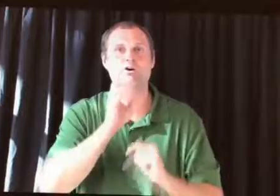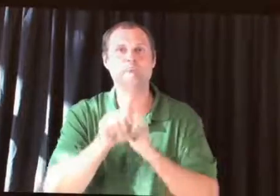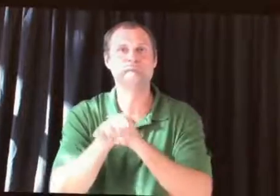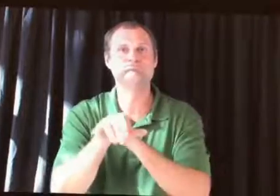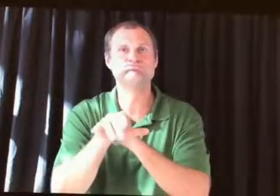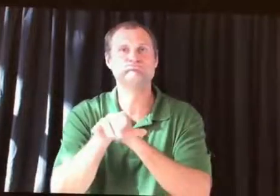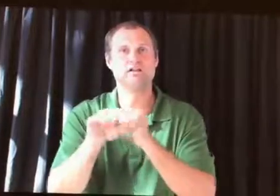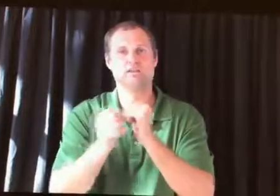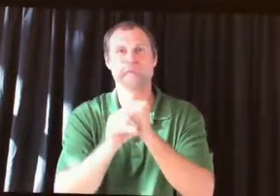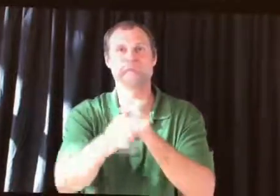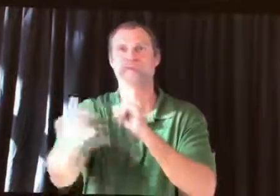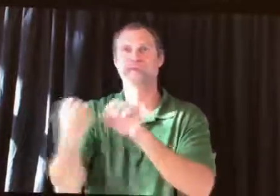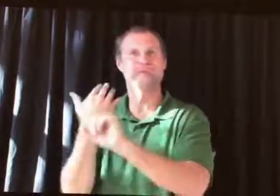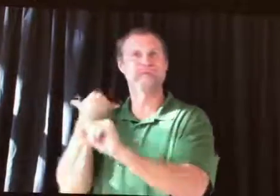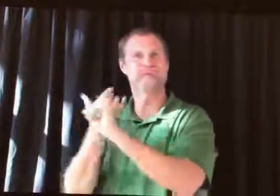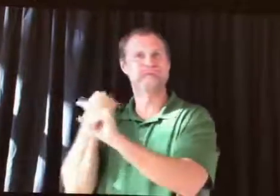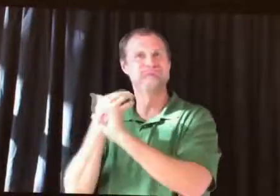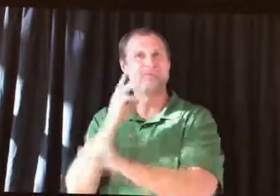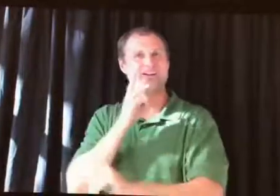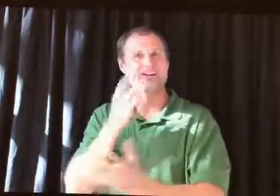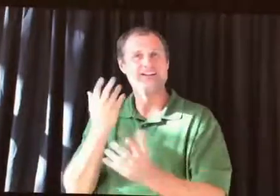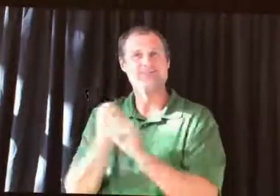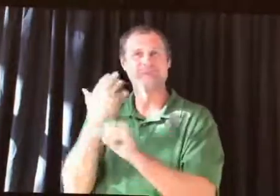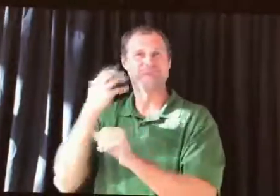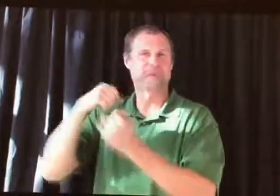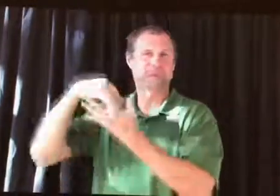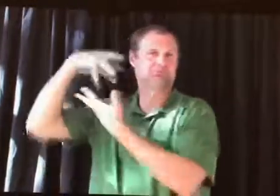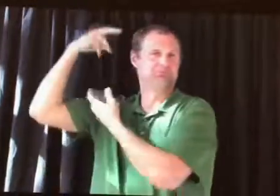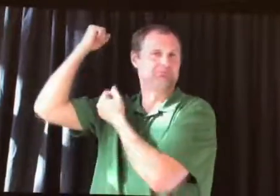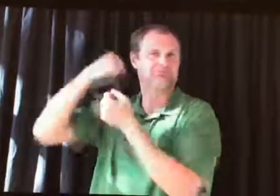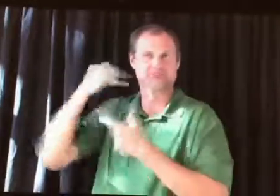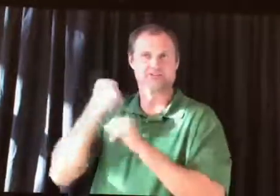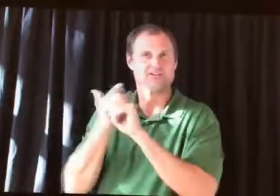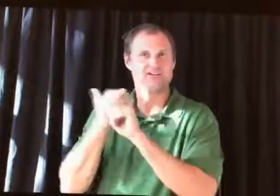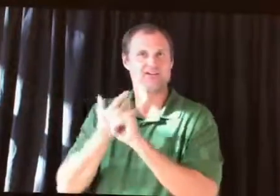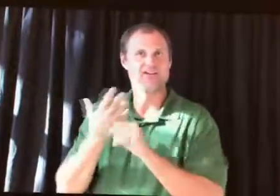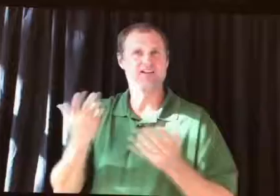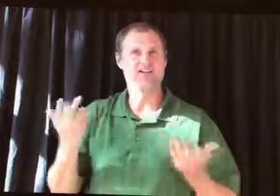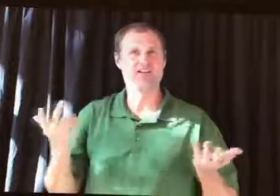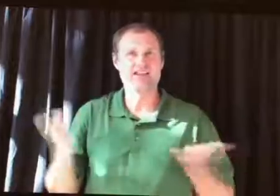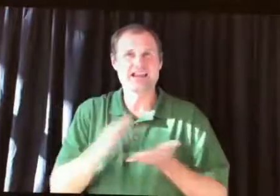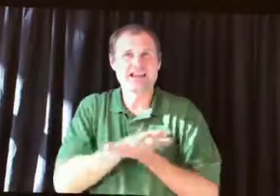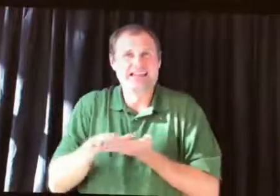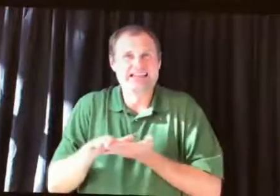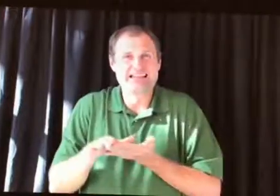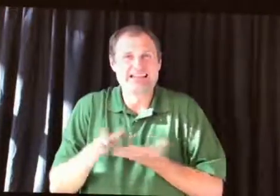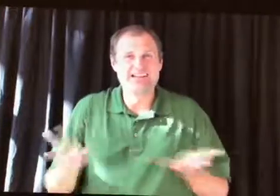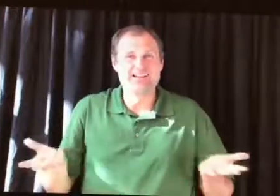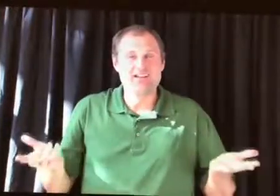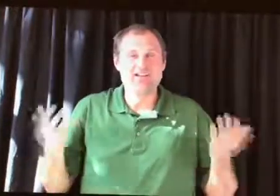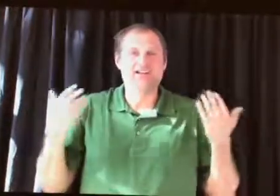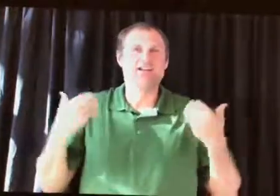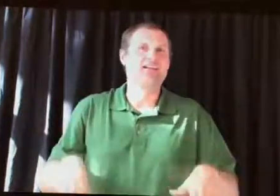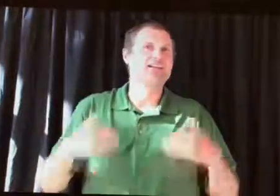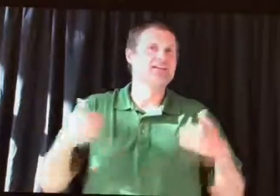and by using those two, then the gas that is released is just water or